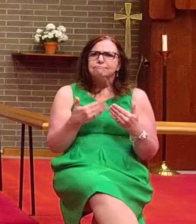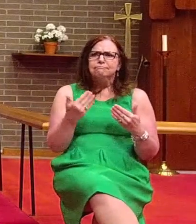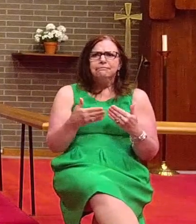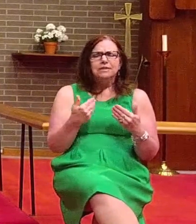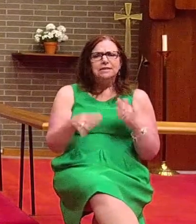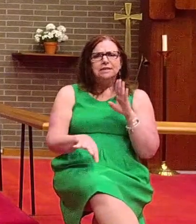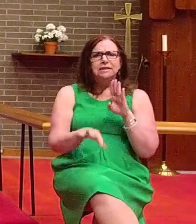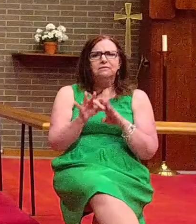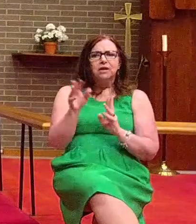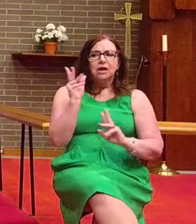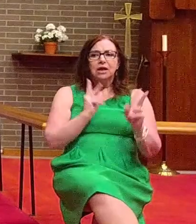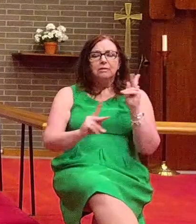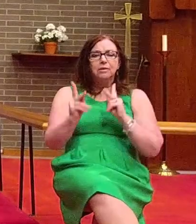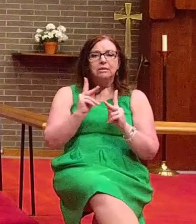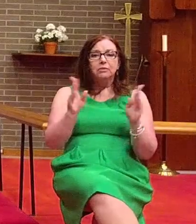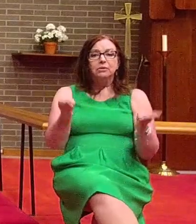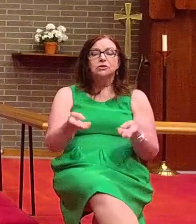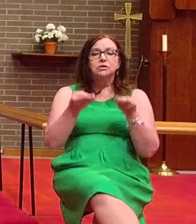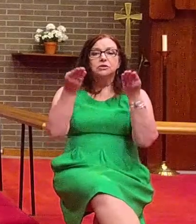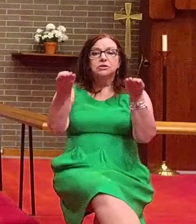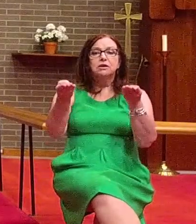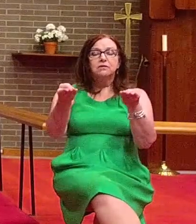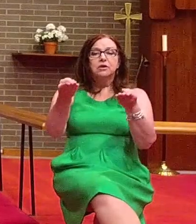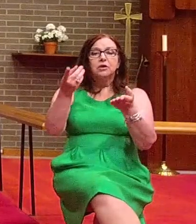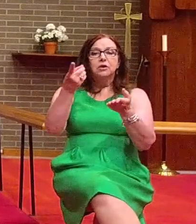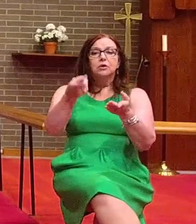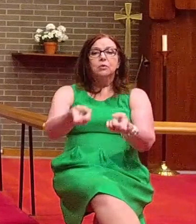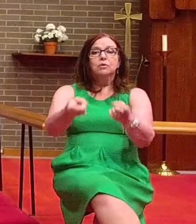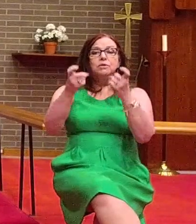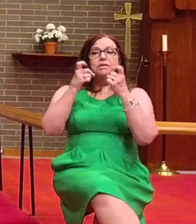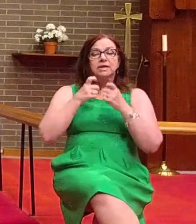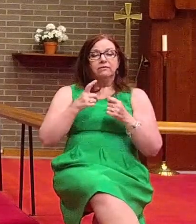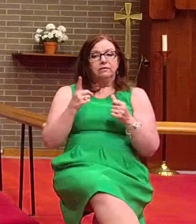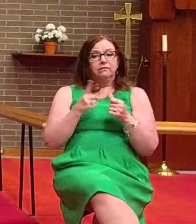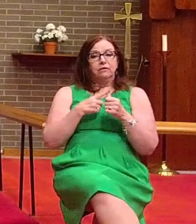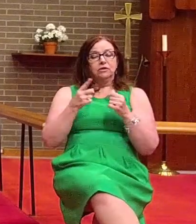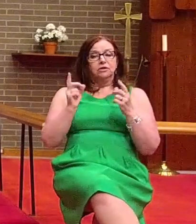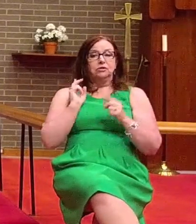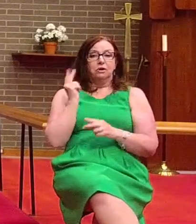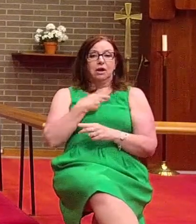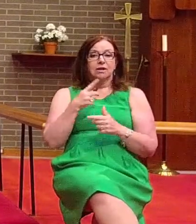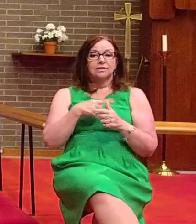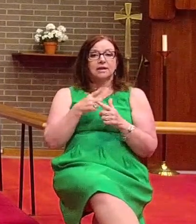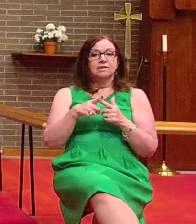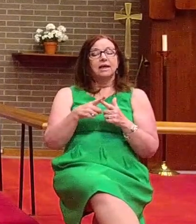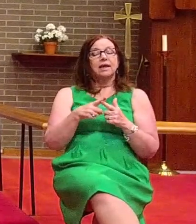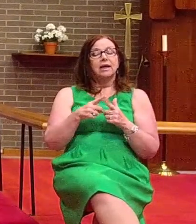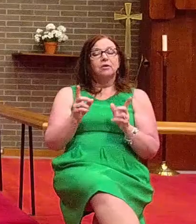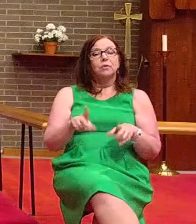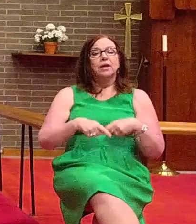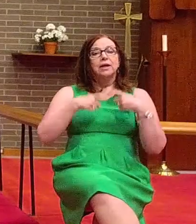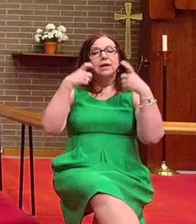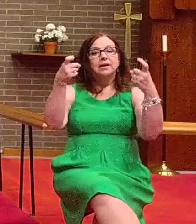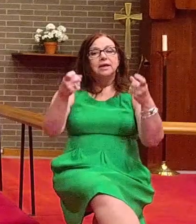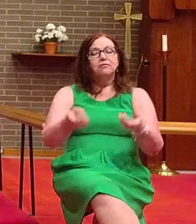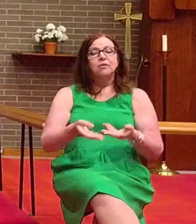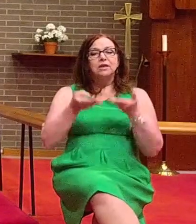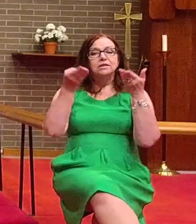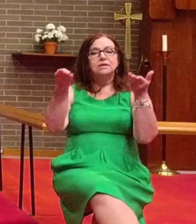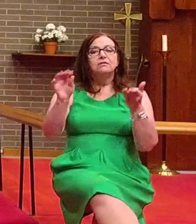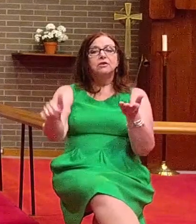deliver what first has been delivered to us. As Jesus ascended into